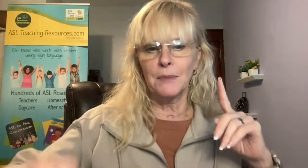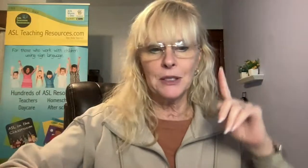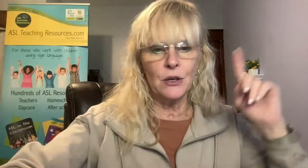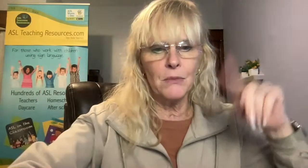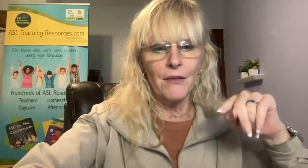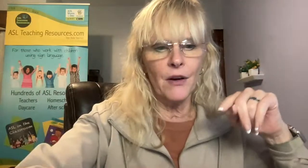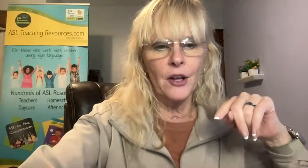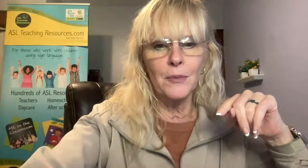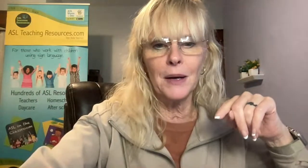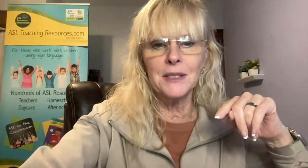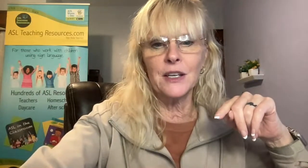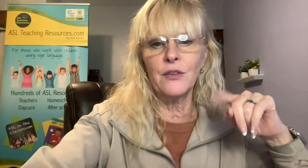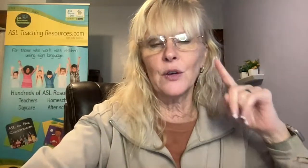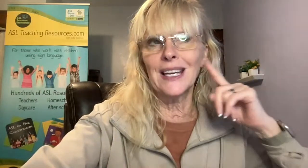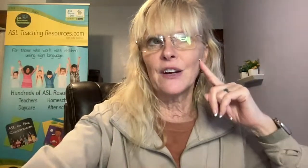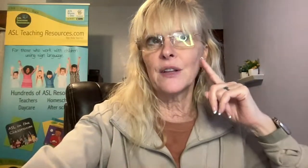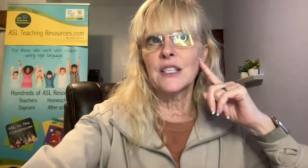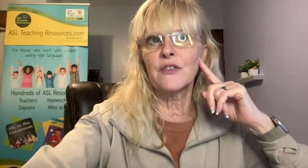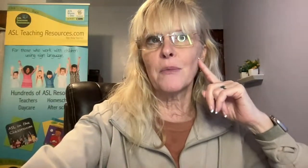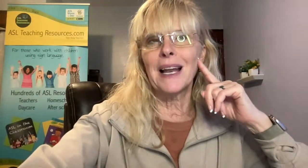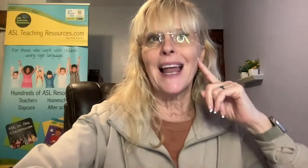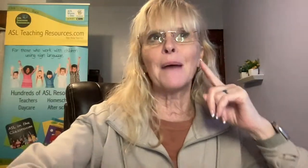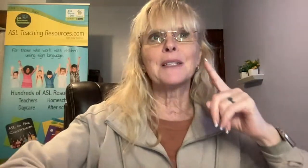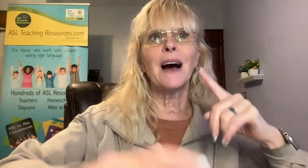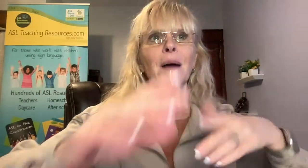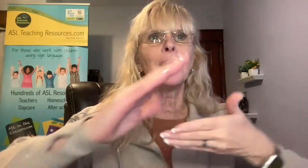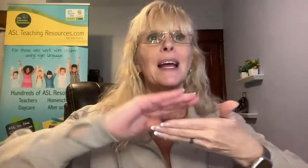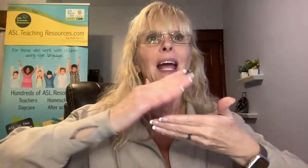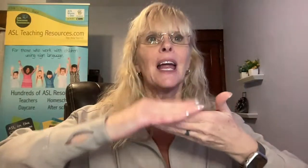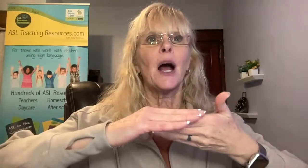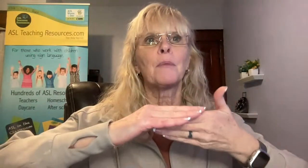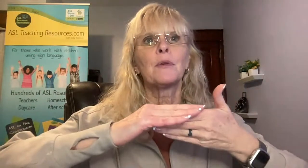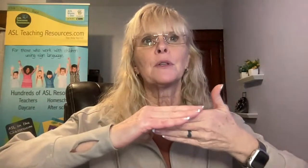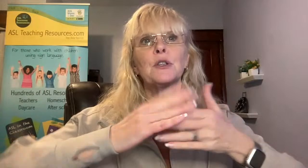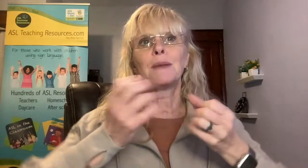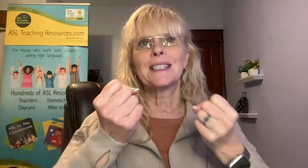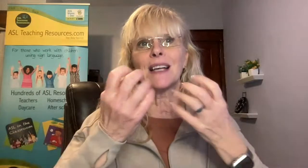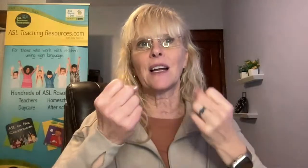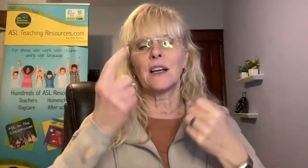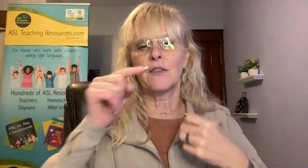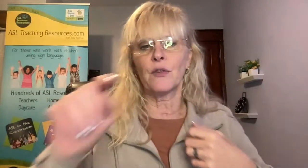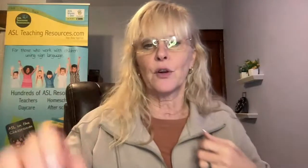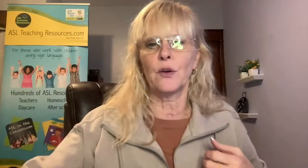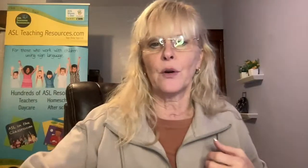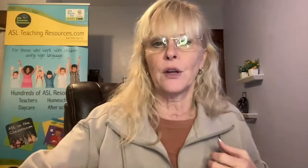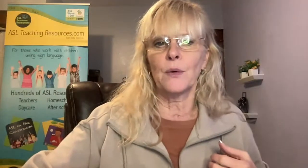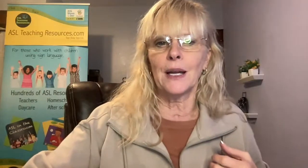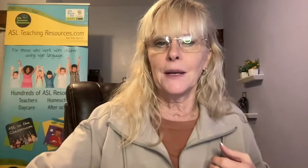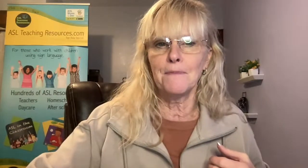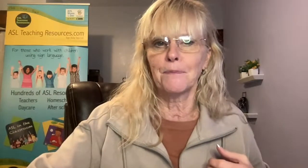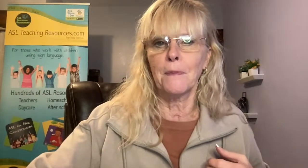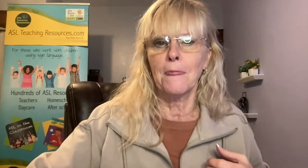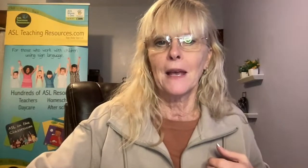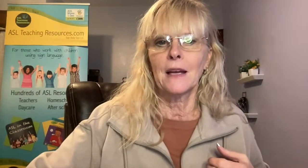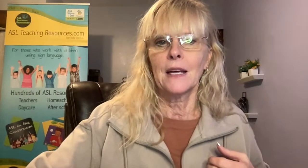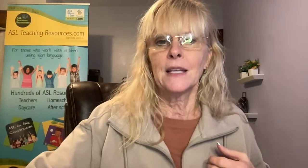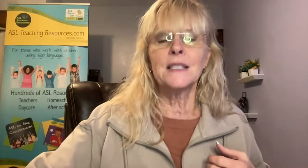me turn my volume up, see if you can hear this from my laptop, and I'm going to be signing it for you. Are you ready? This is